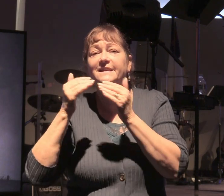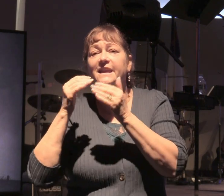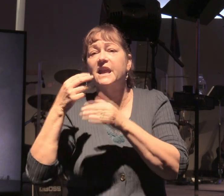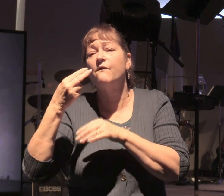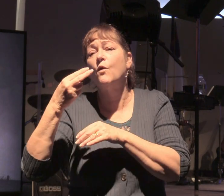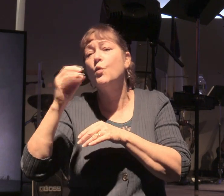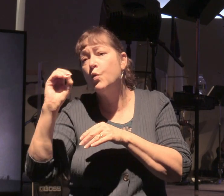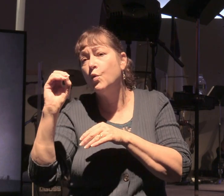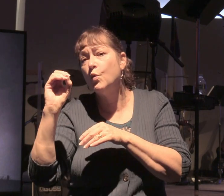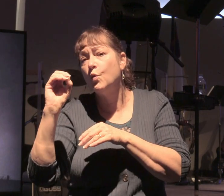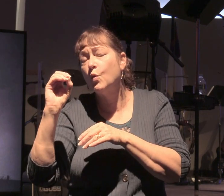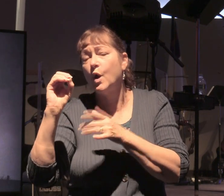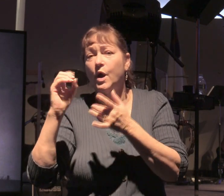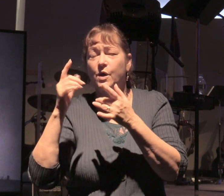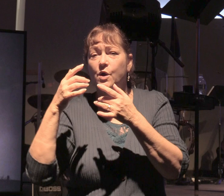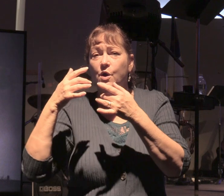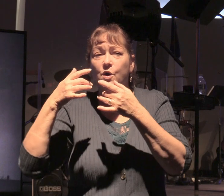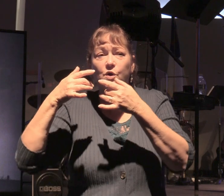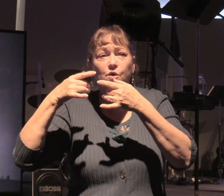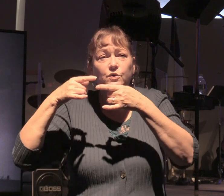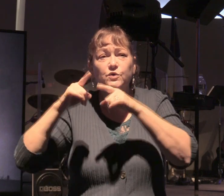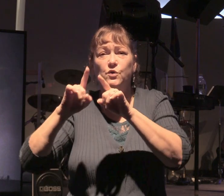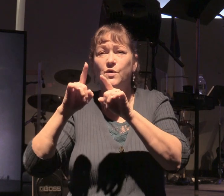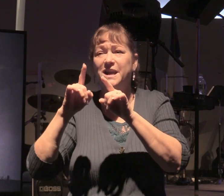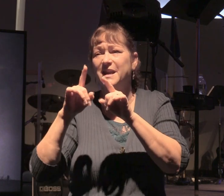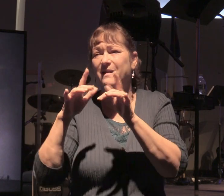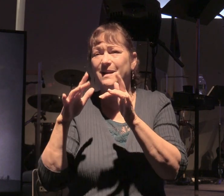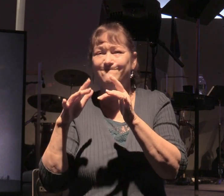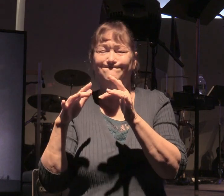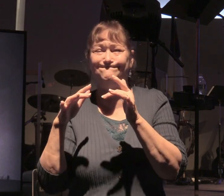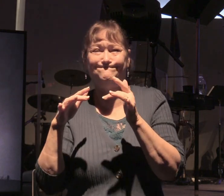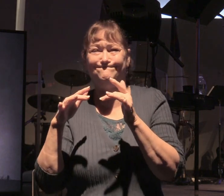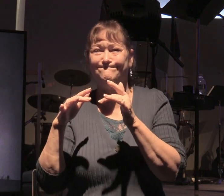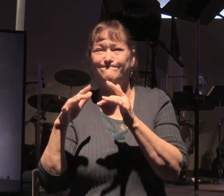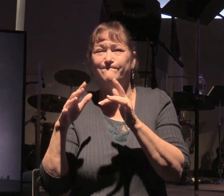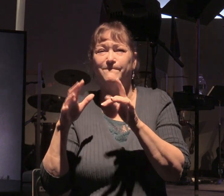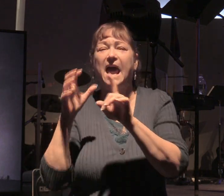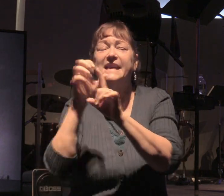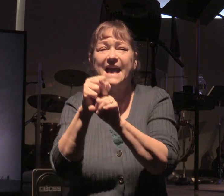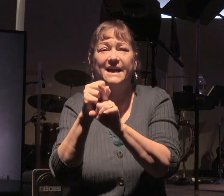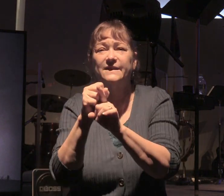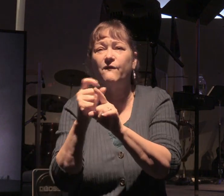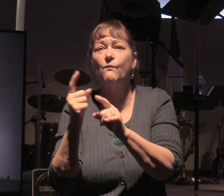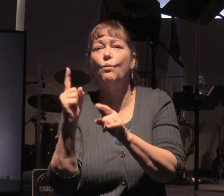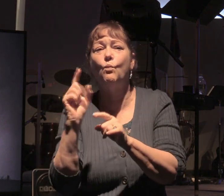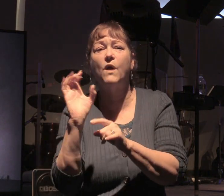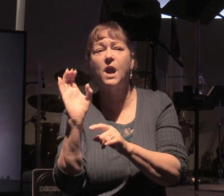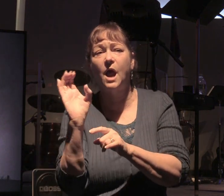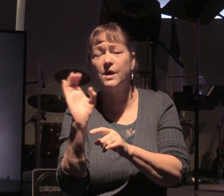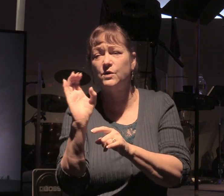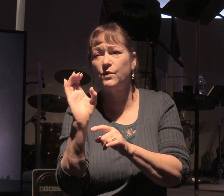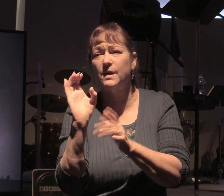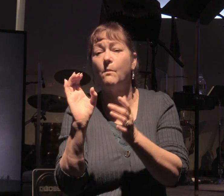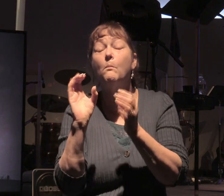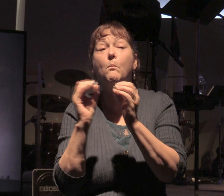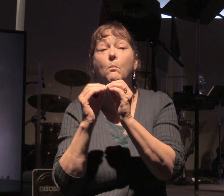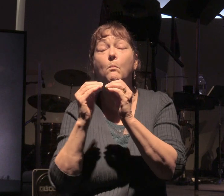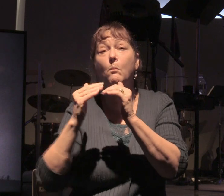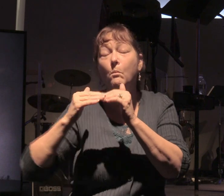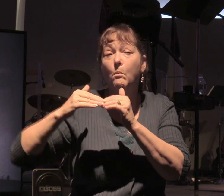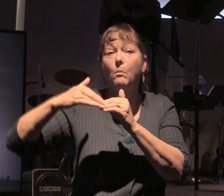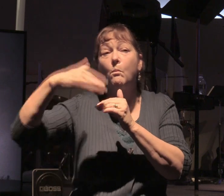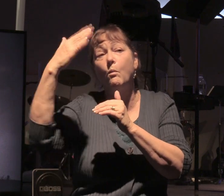Tet Offensive, a coordinated series of attacks on over 100 American and South